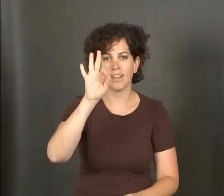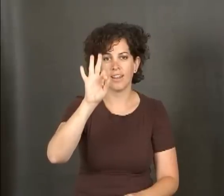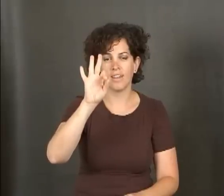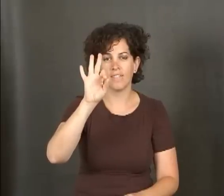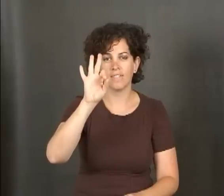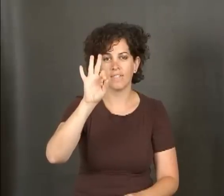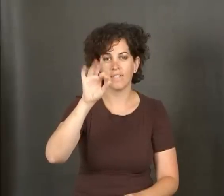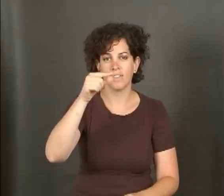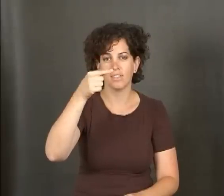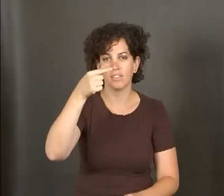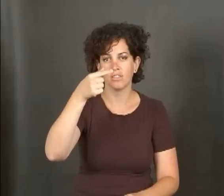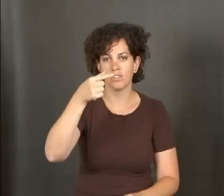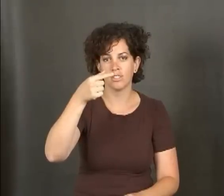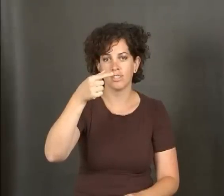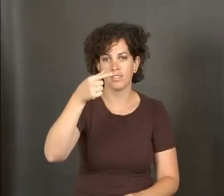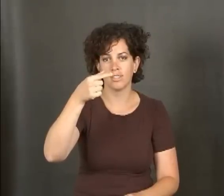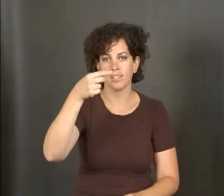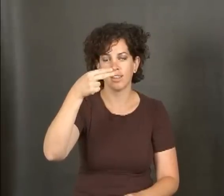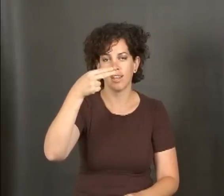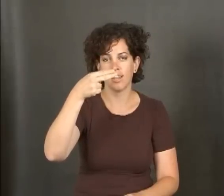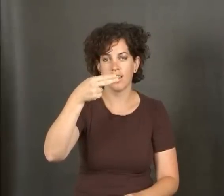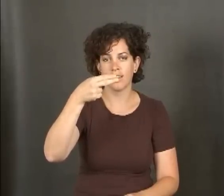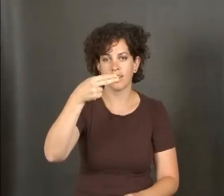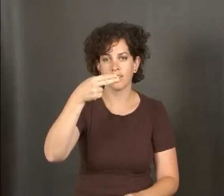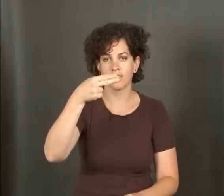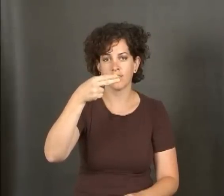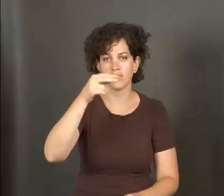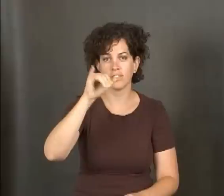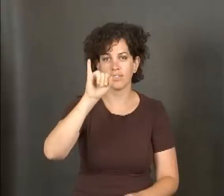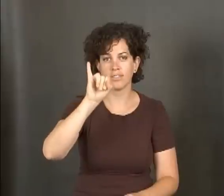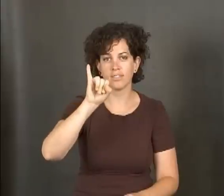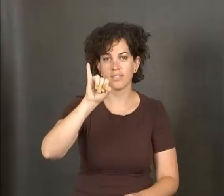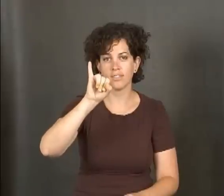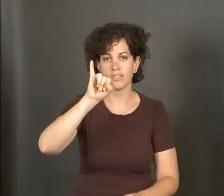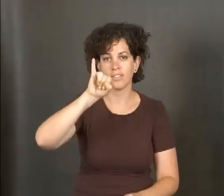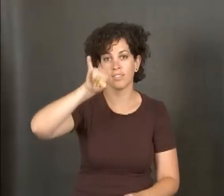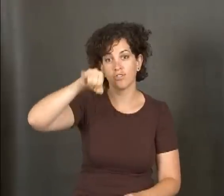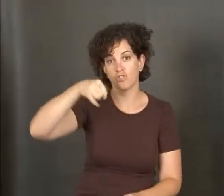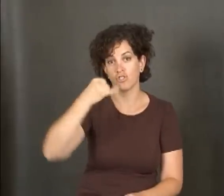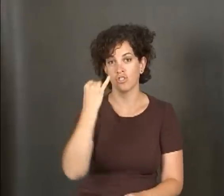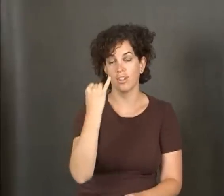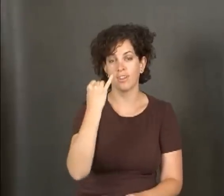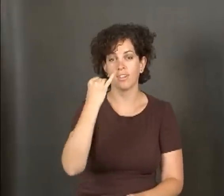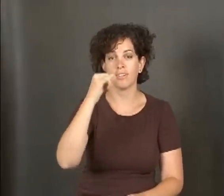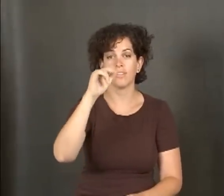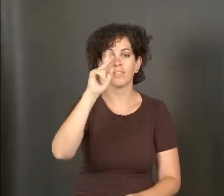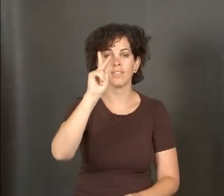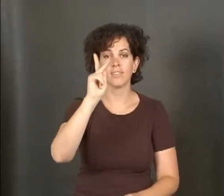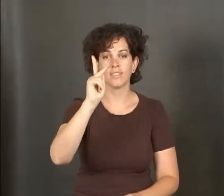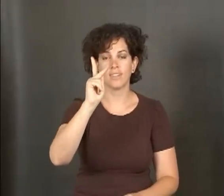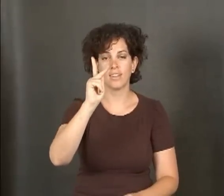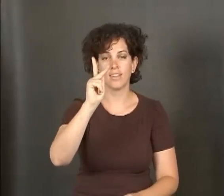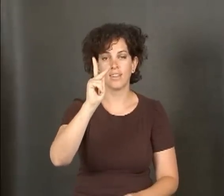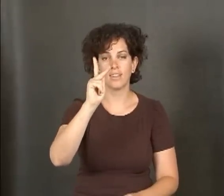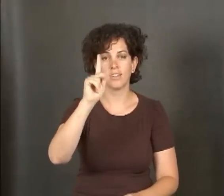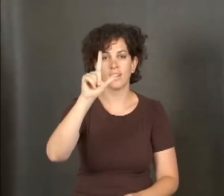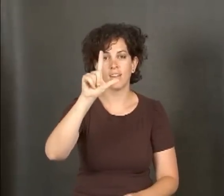F, G, H, I, J, K,